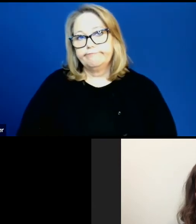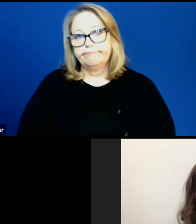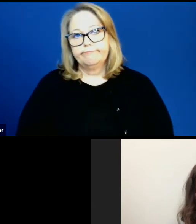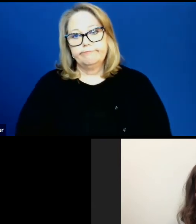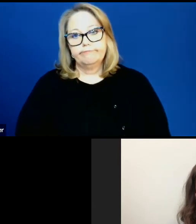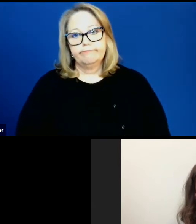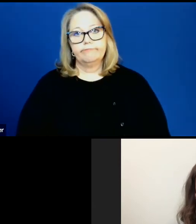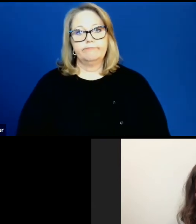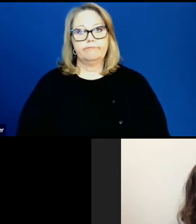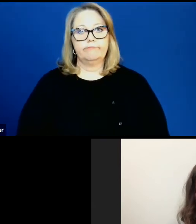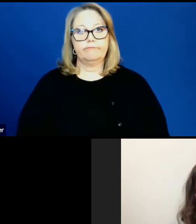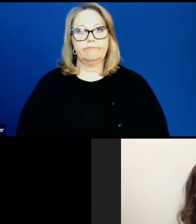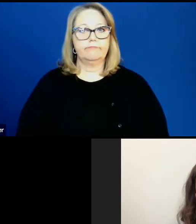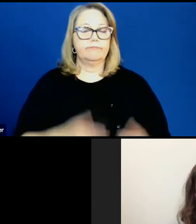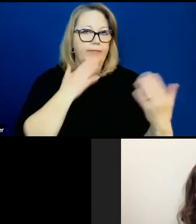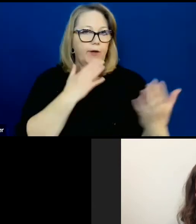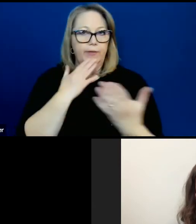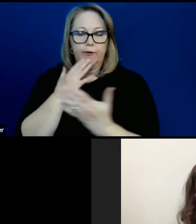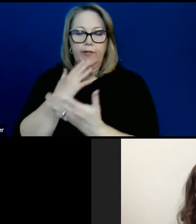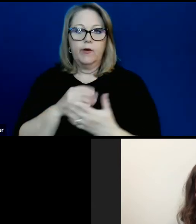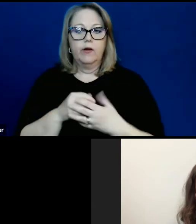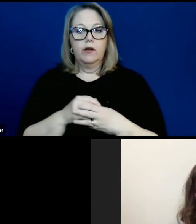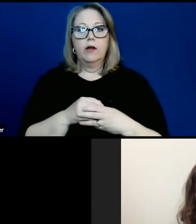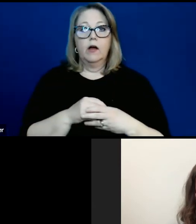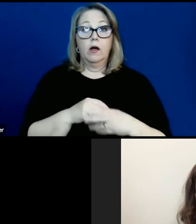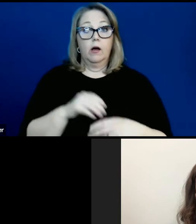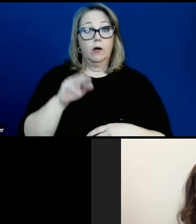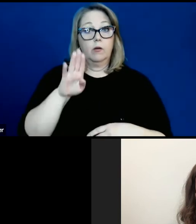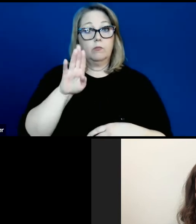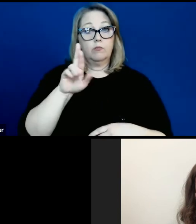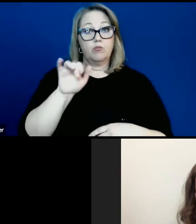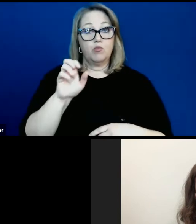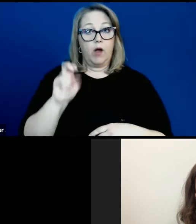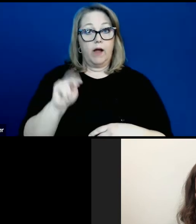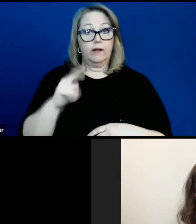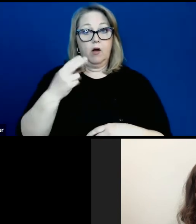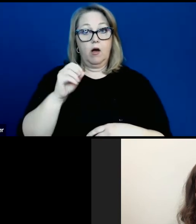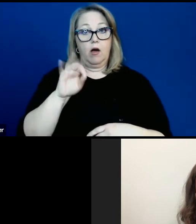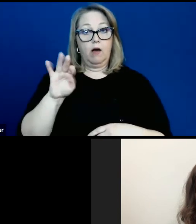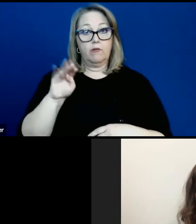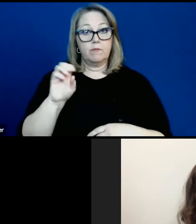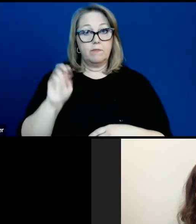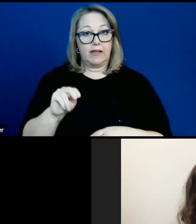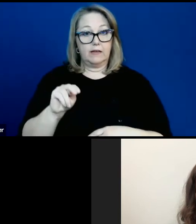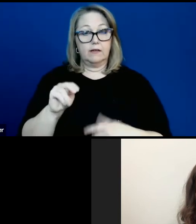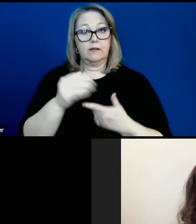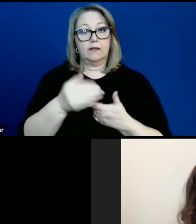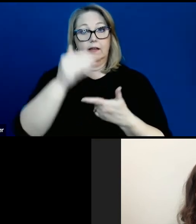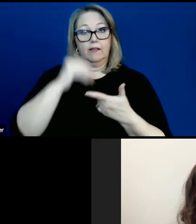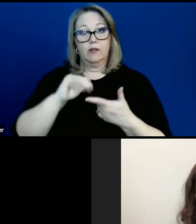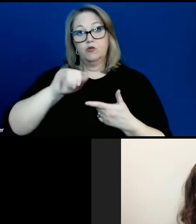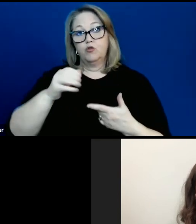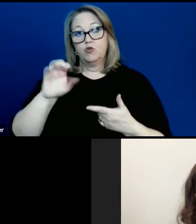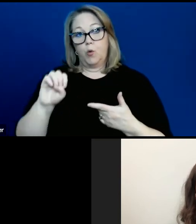Thank you, Riley. Thank you, Governor. We'll go to Brian Hoffman for the next question, and then after Brian, we'll do Joe Bartels.